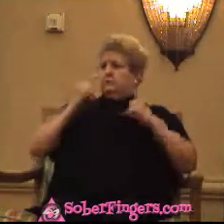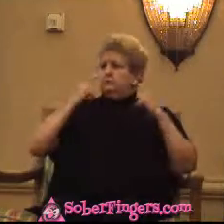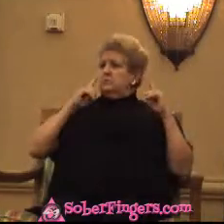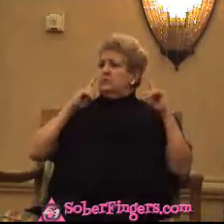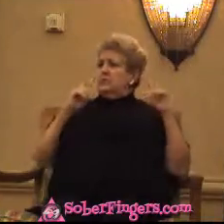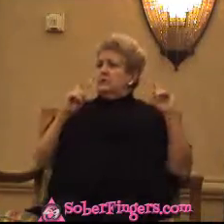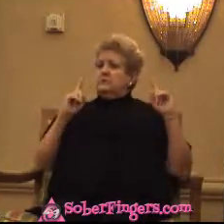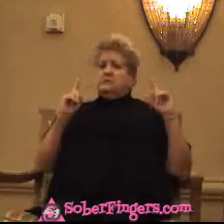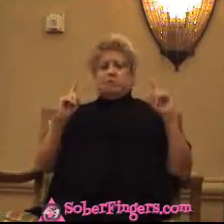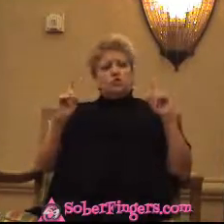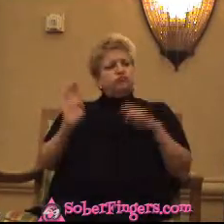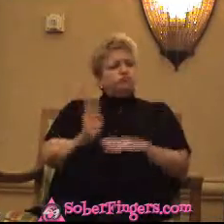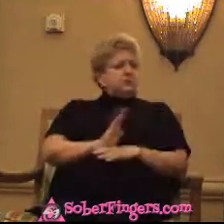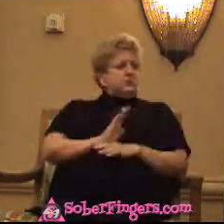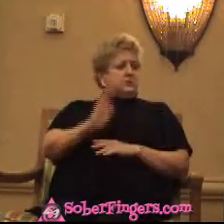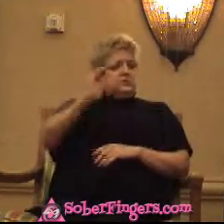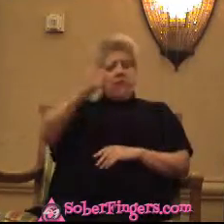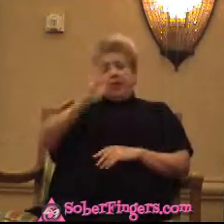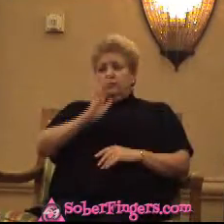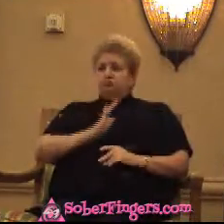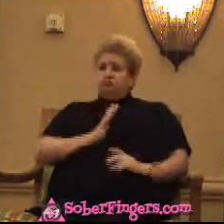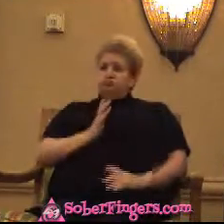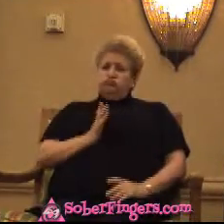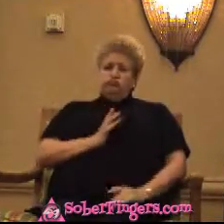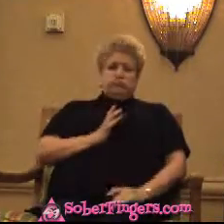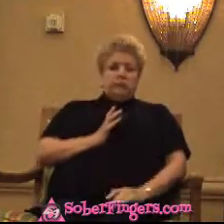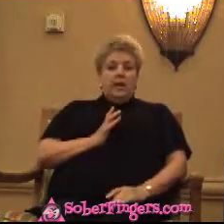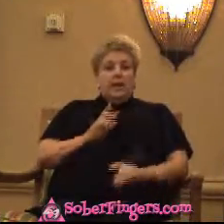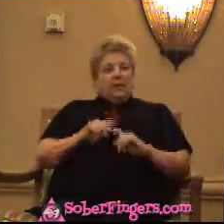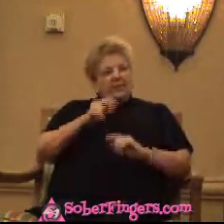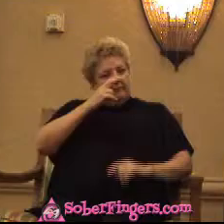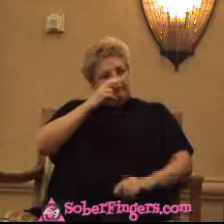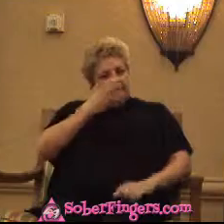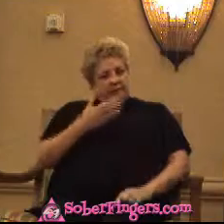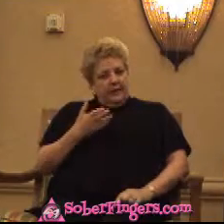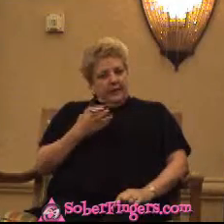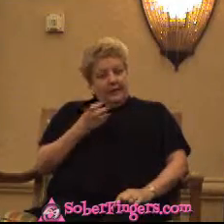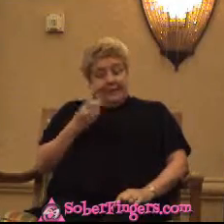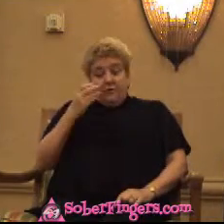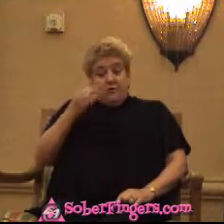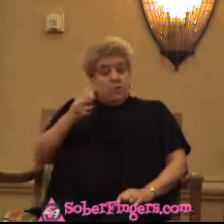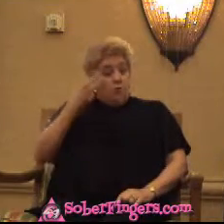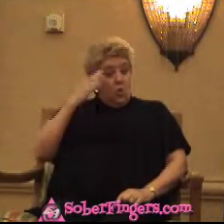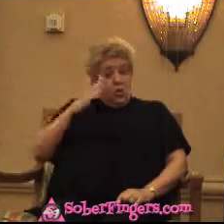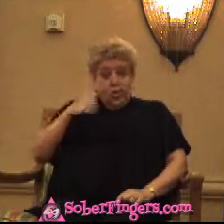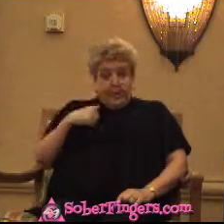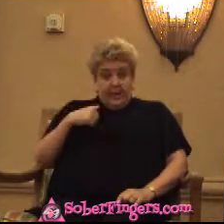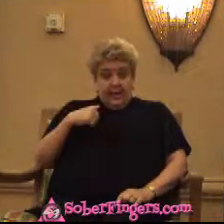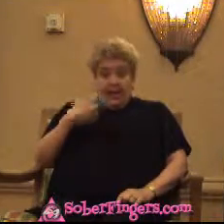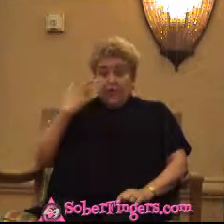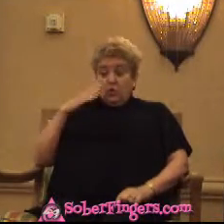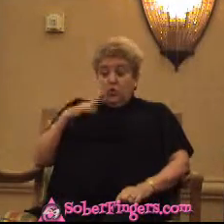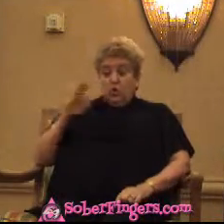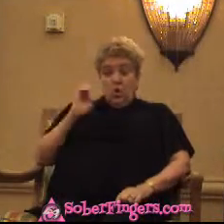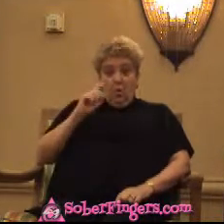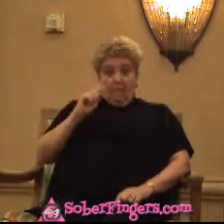businessman. You know? And you know, the funny thing about it is that if you didn't know me, and you didn't know Betty Ann, if you'd have looked at us in those days and